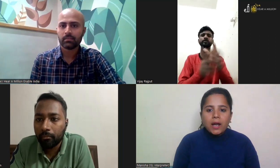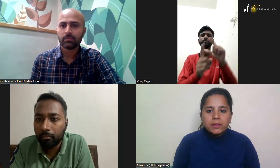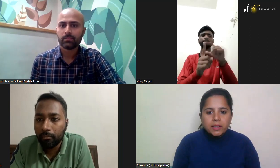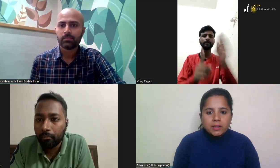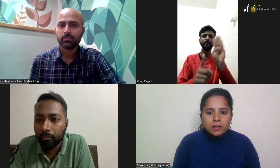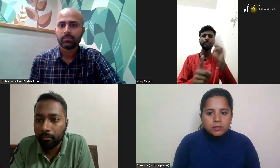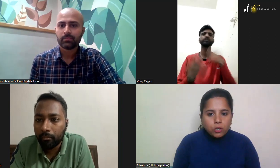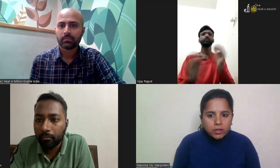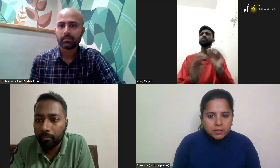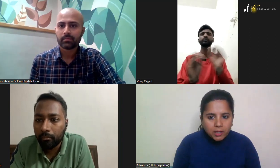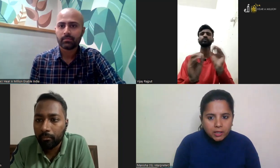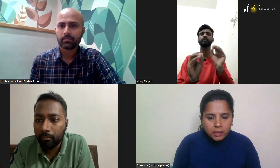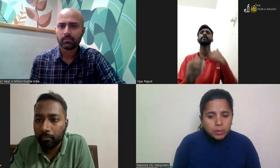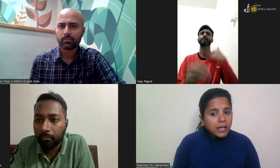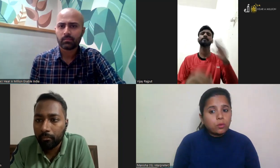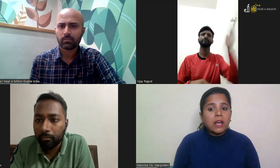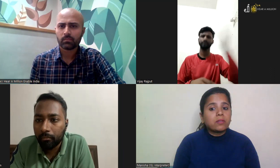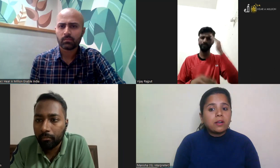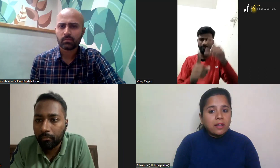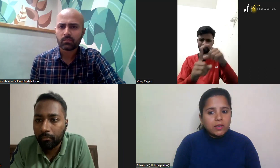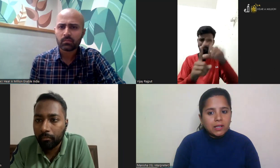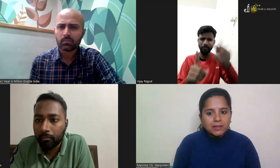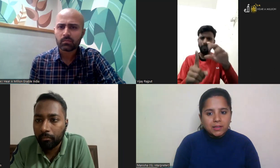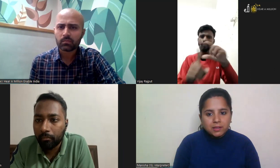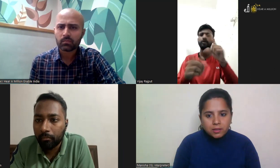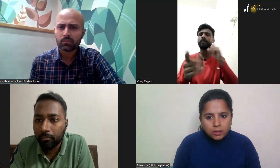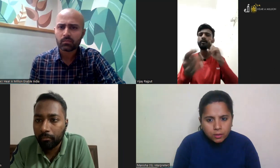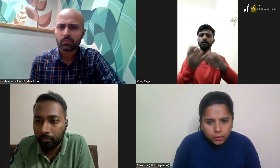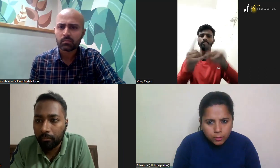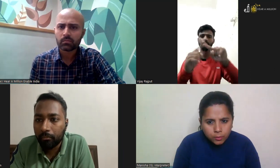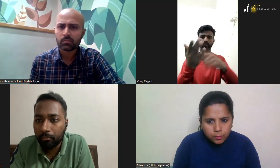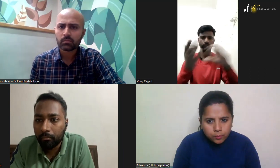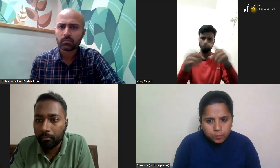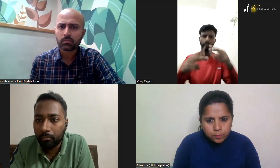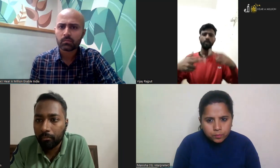I do had the insurance earlier, but I don't have the driving license.